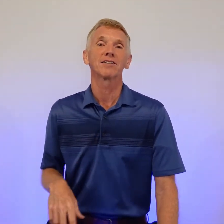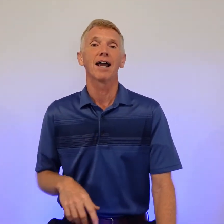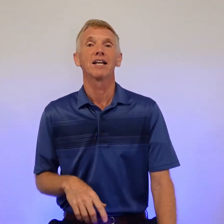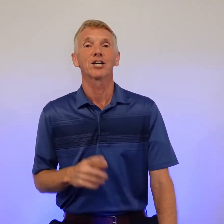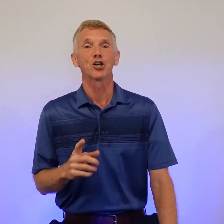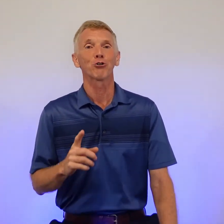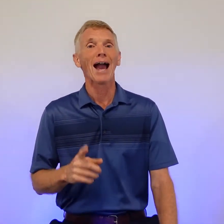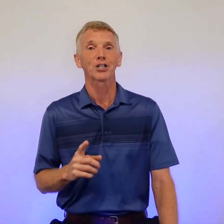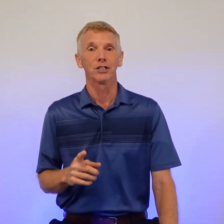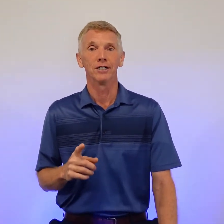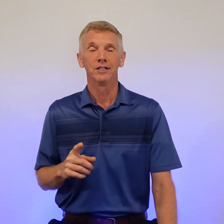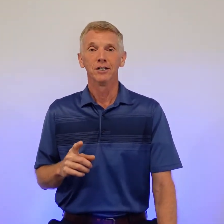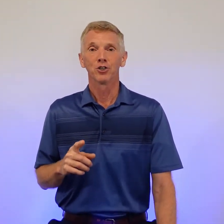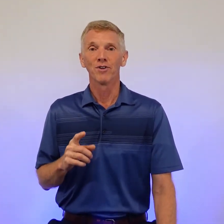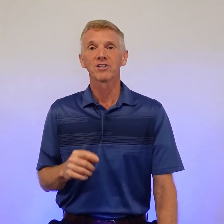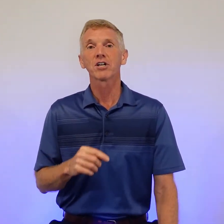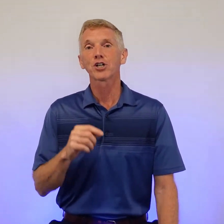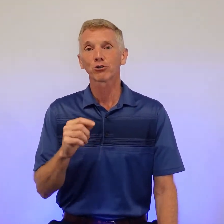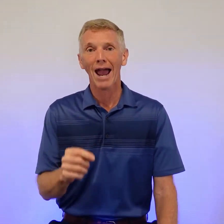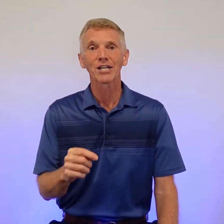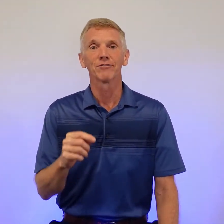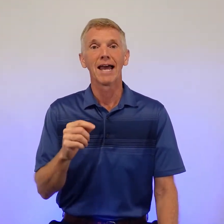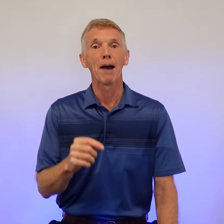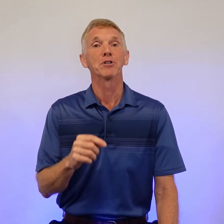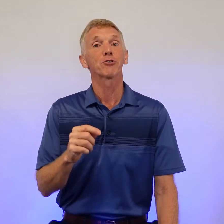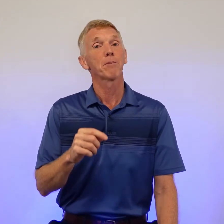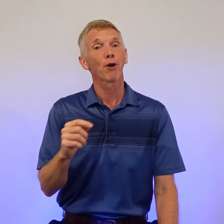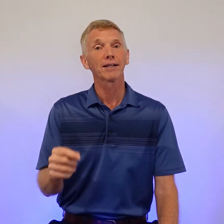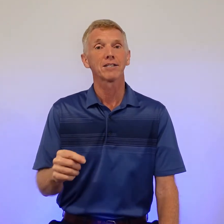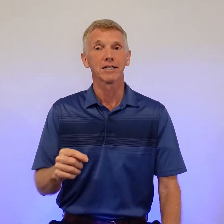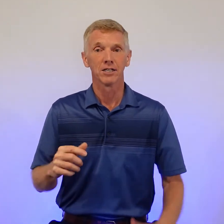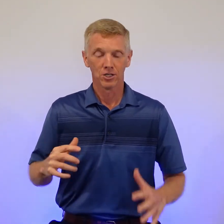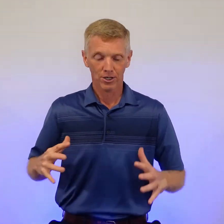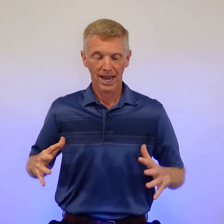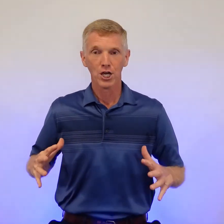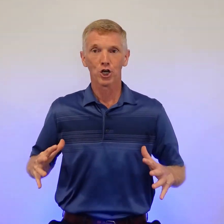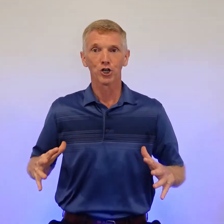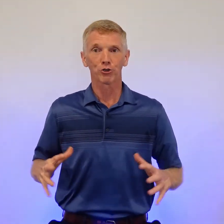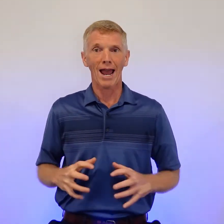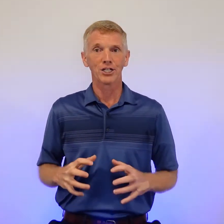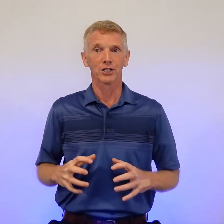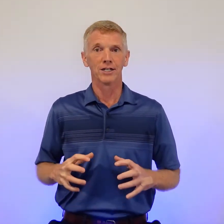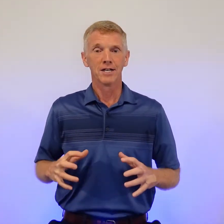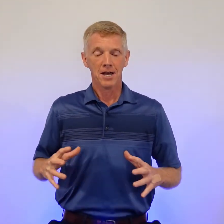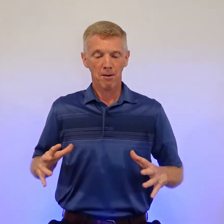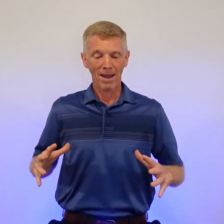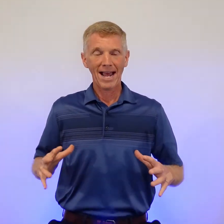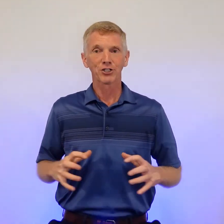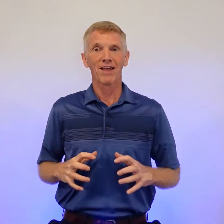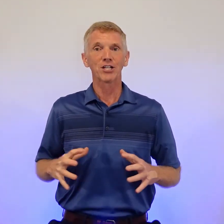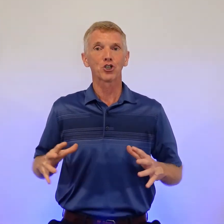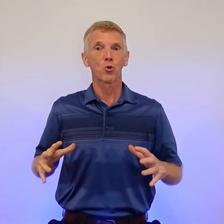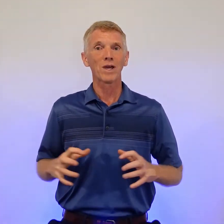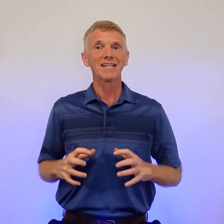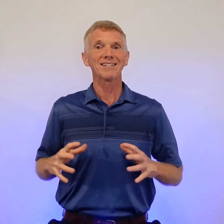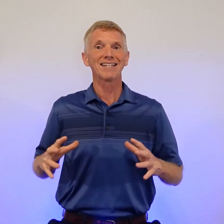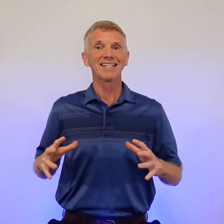assign contraction. So this is the contraction that happens during pregnancy. Okay, contraction. Imagine that squeezing